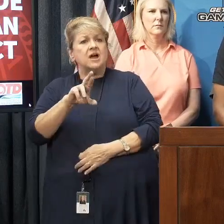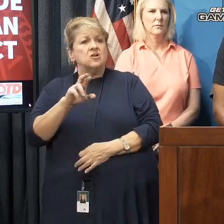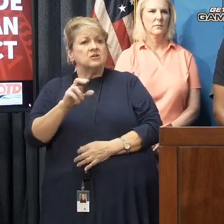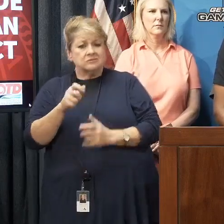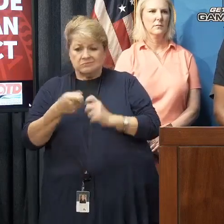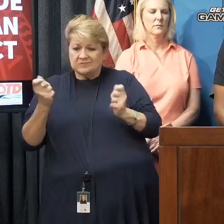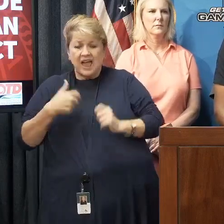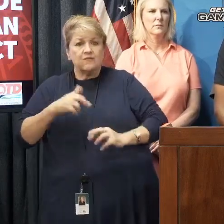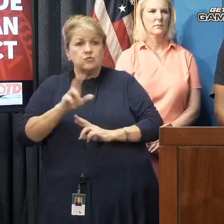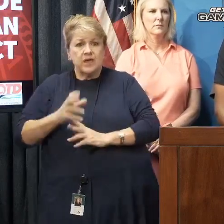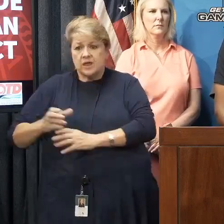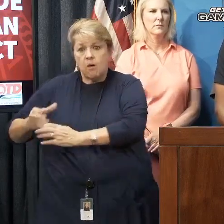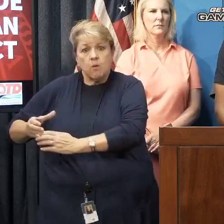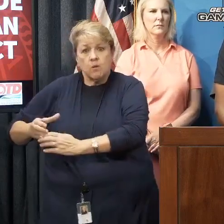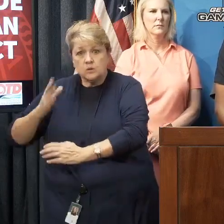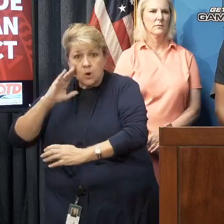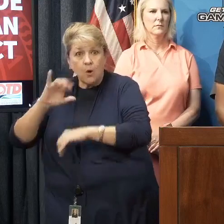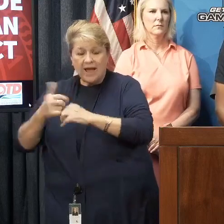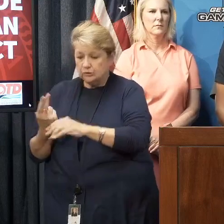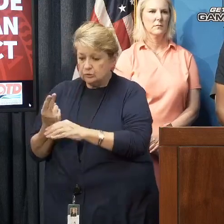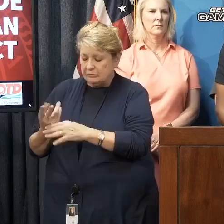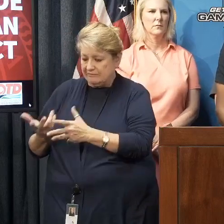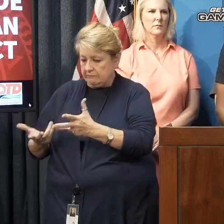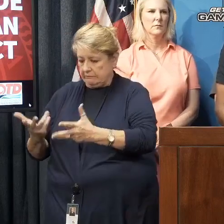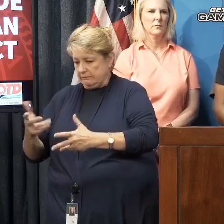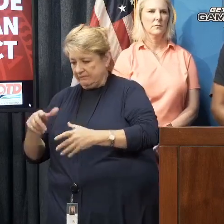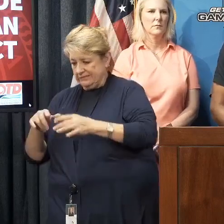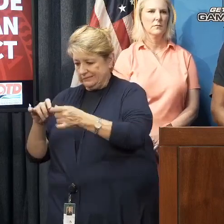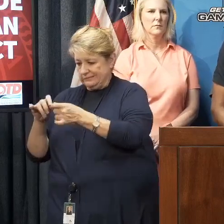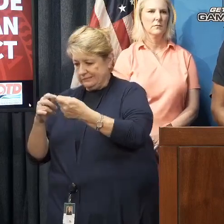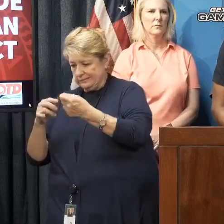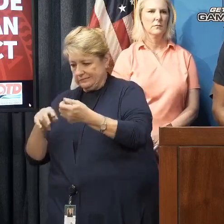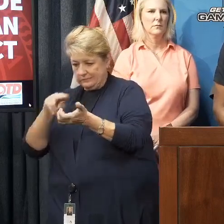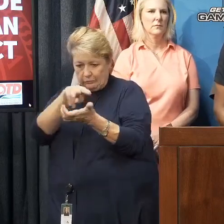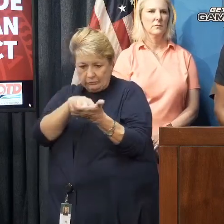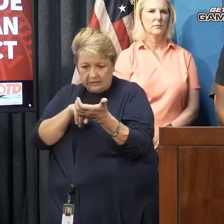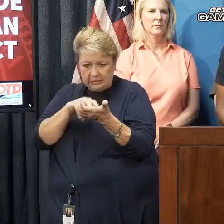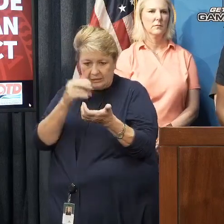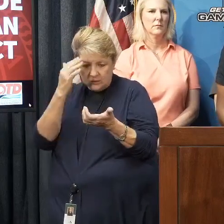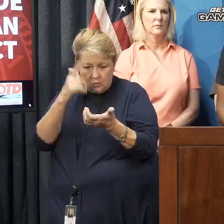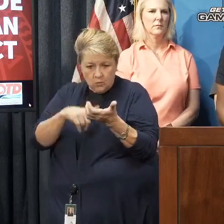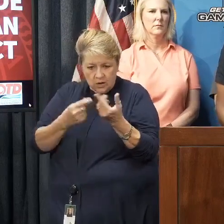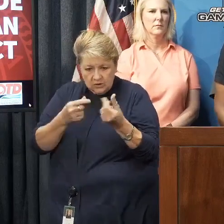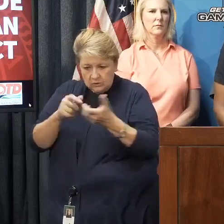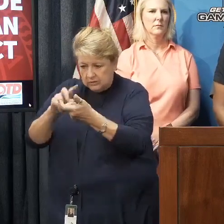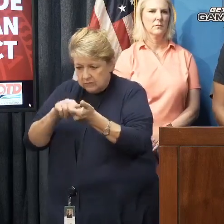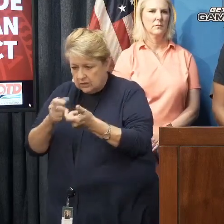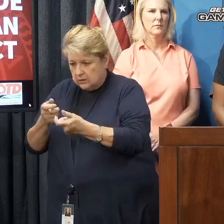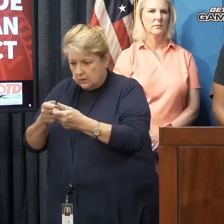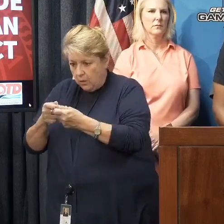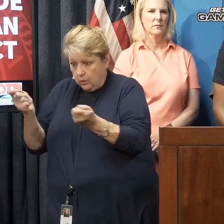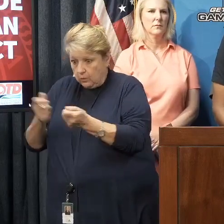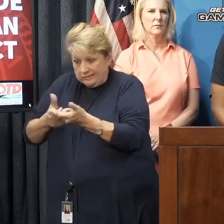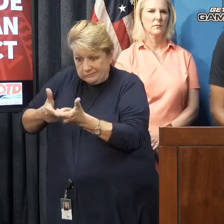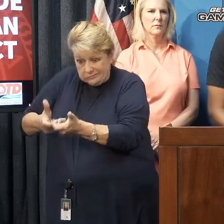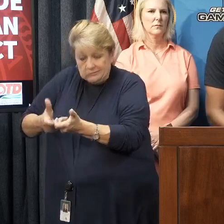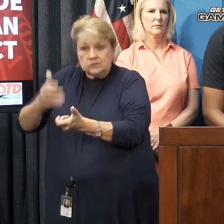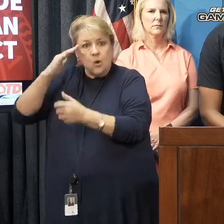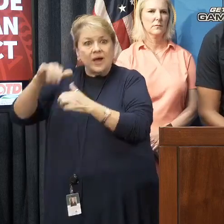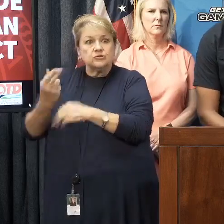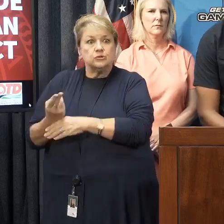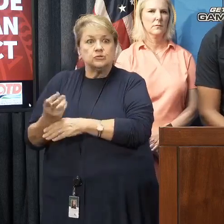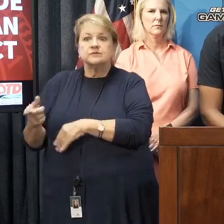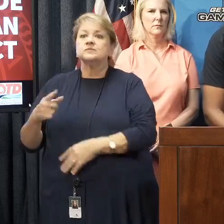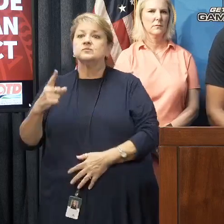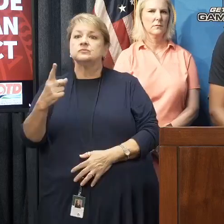extinguishers ready and knowing how to operate them. So that's the time that we use those apparatuses as well as the water. And I guess do with